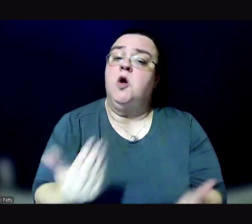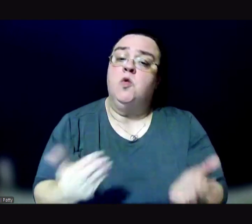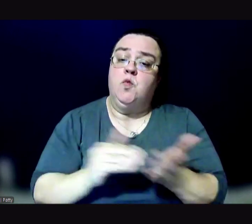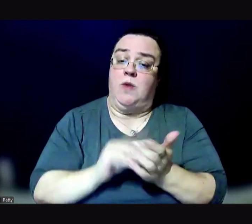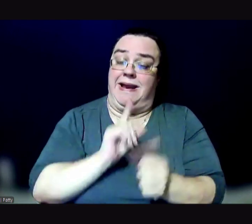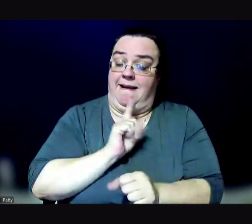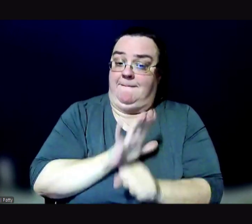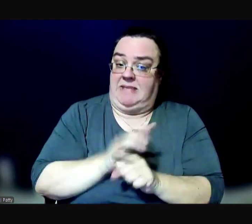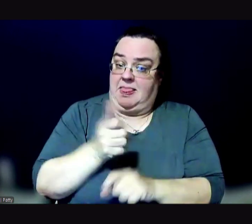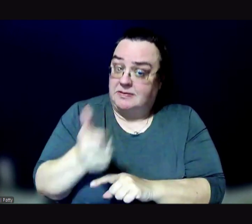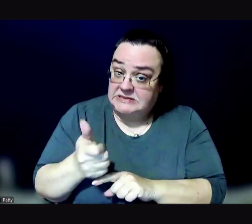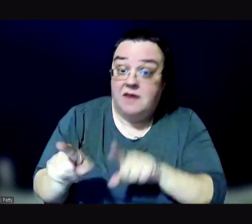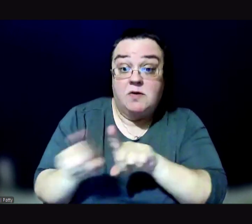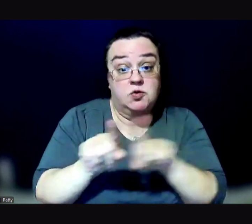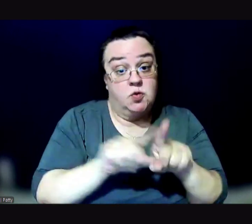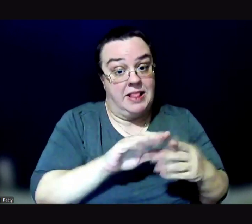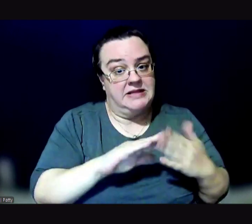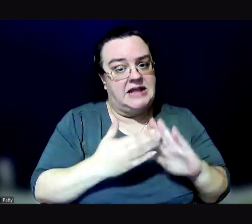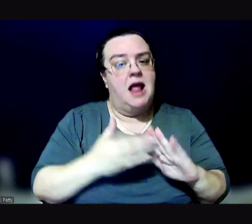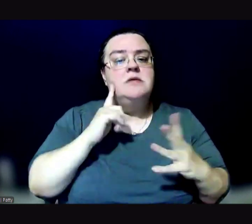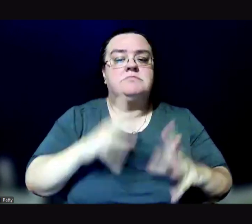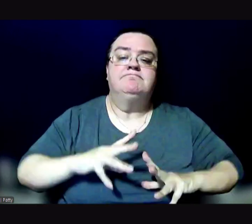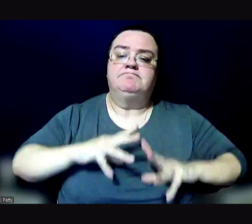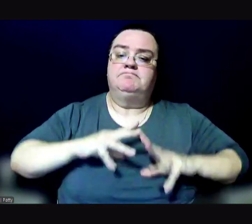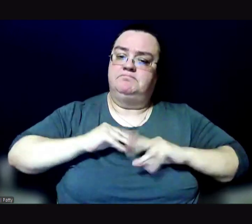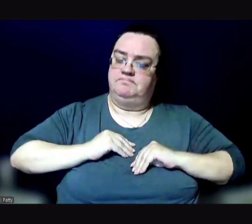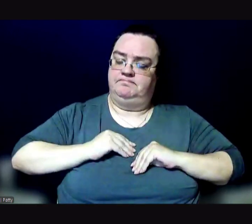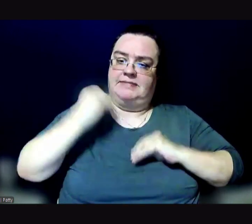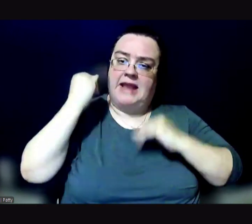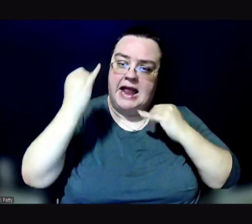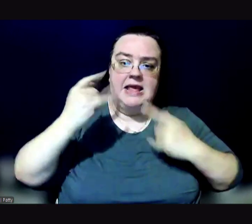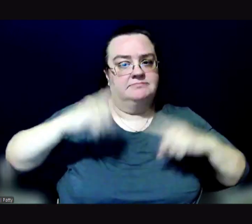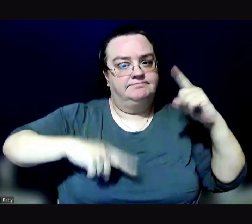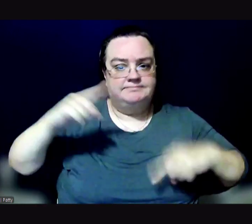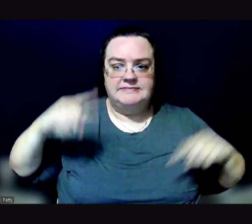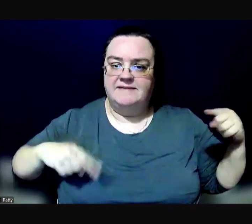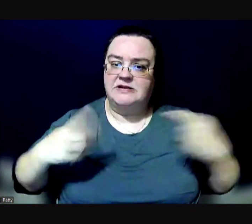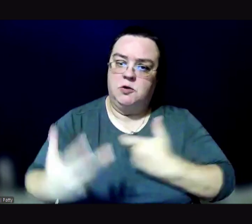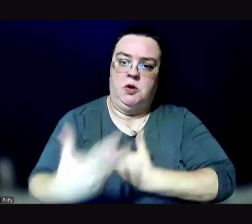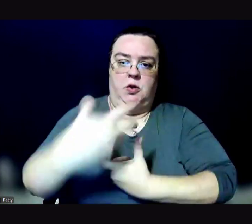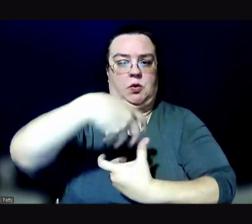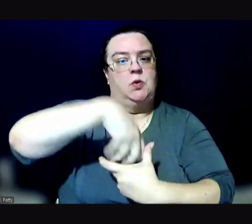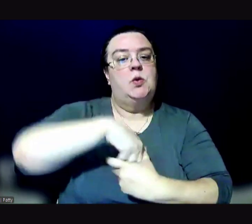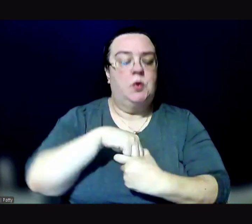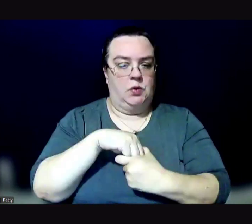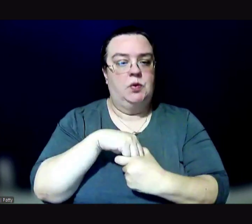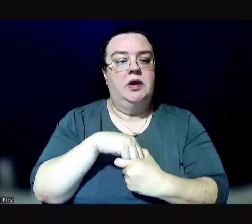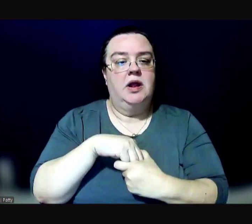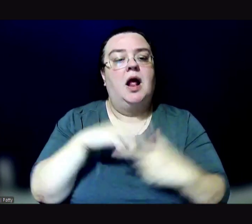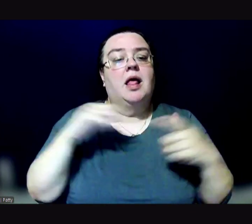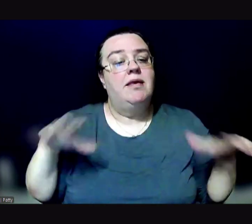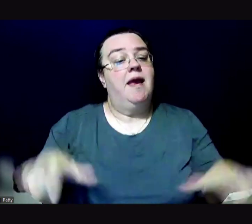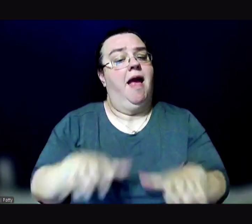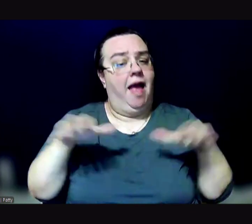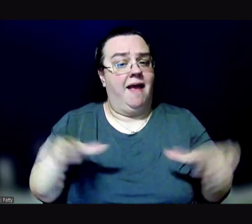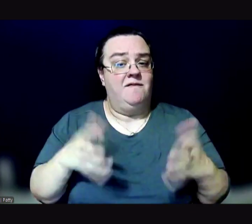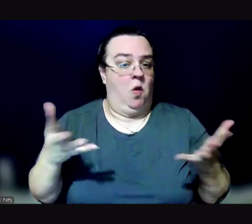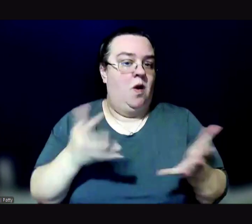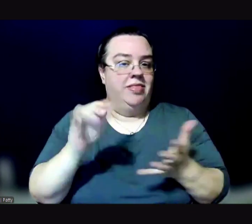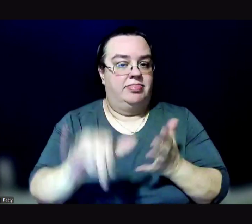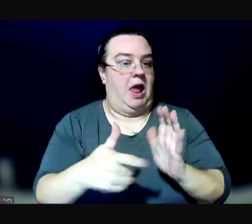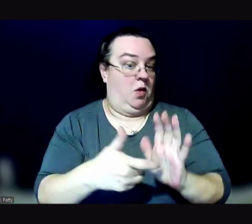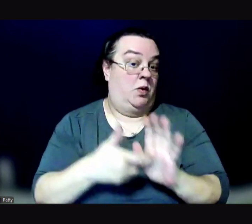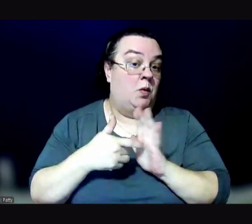themselves and the town to embrace the ideals of diversity and inclusion and the activity that requires.